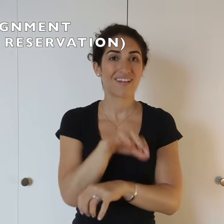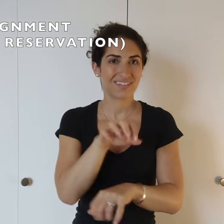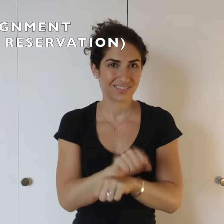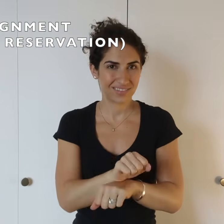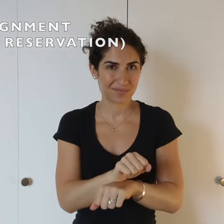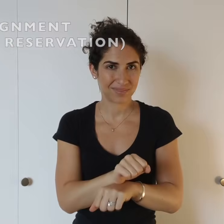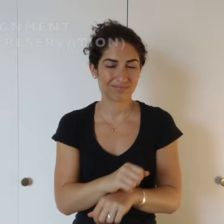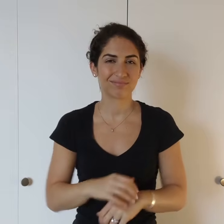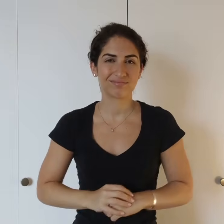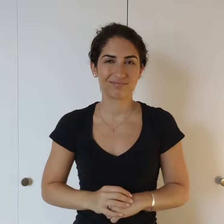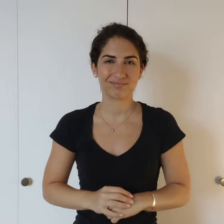Assignment.